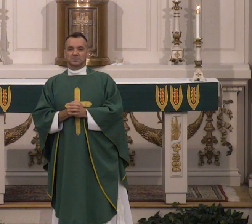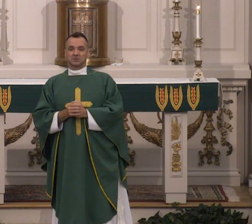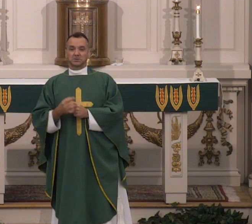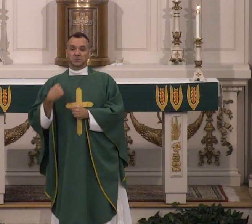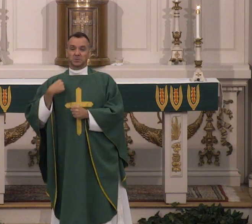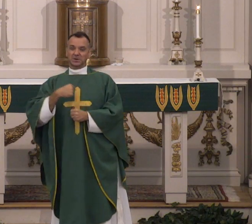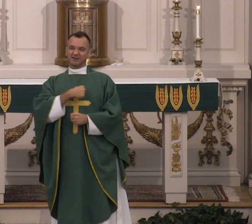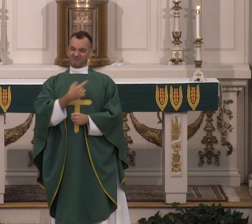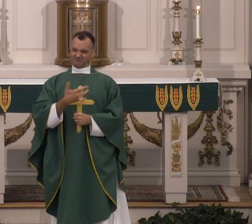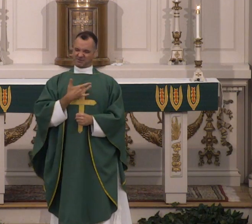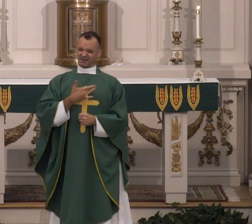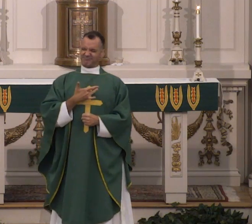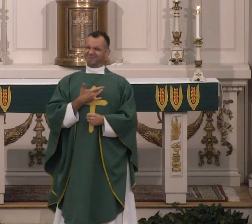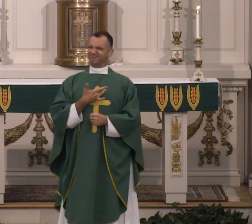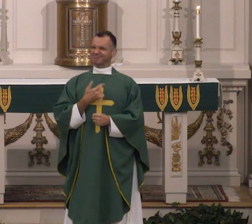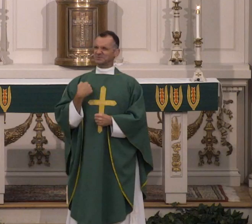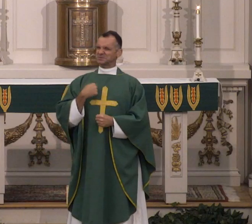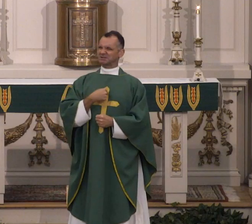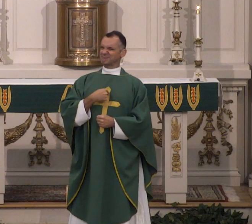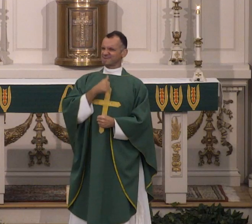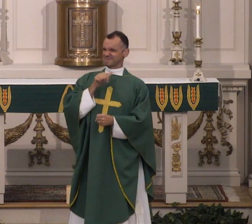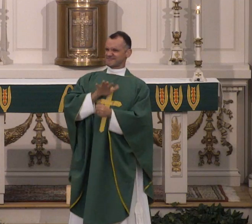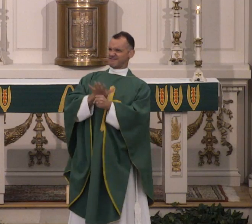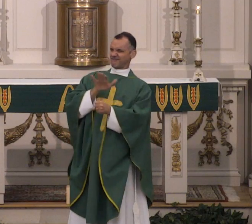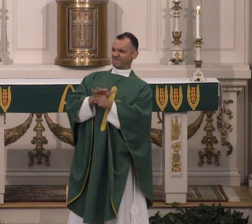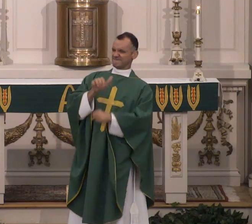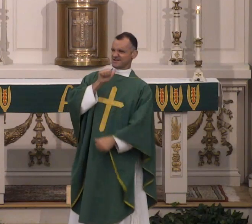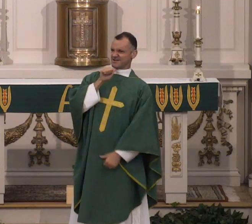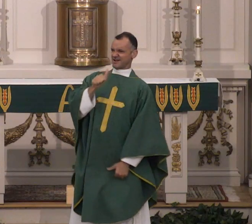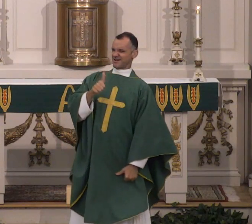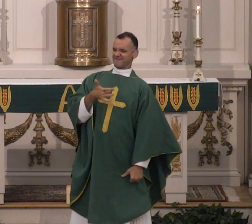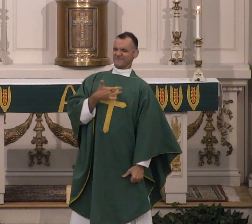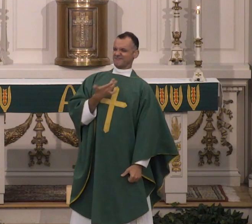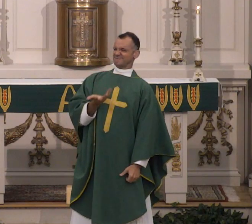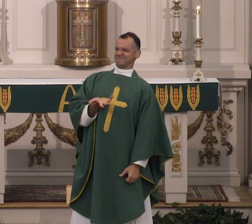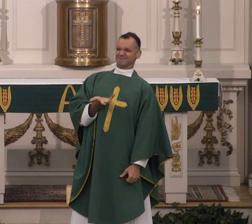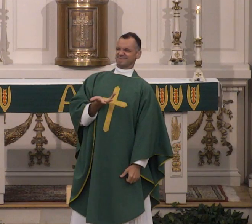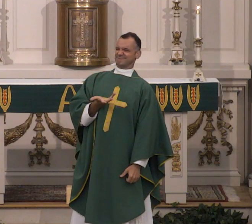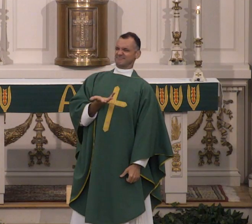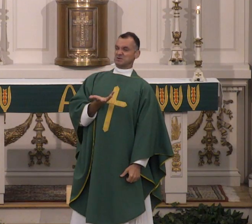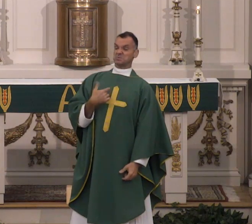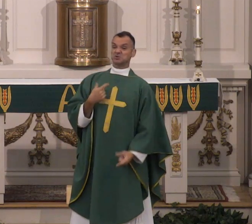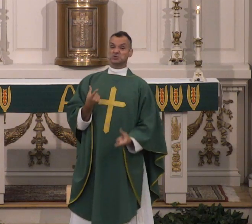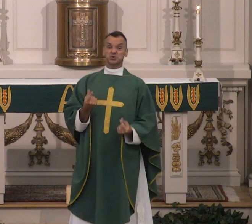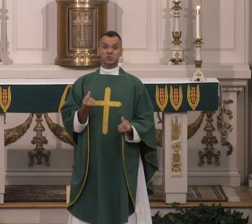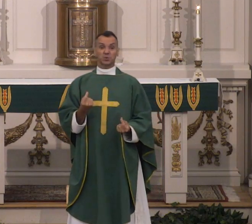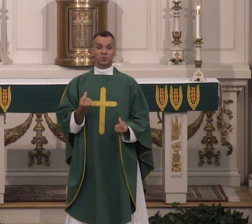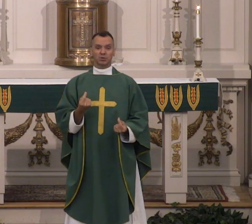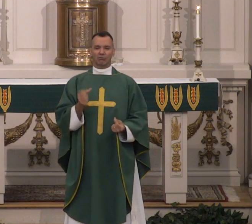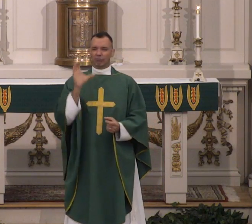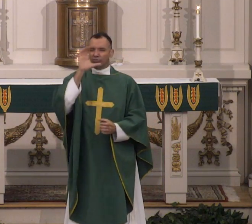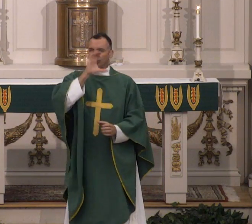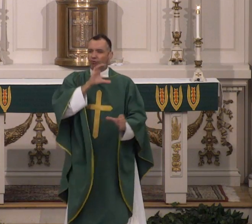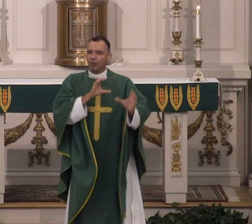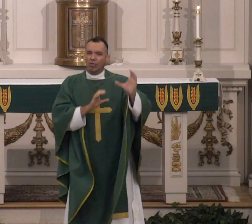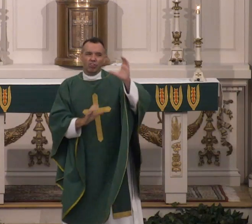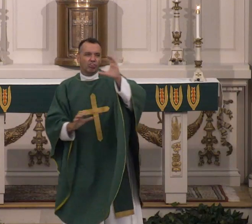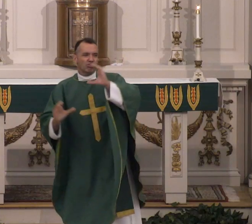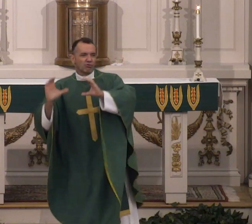And the man in the video says, sometimes when we feel like we're not enough, we search